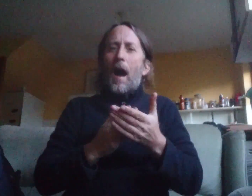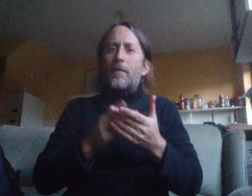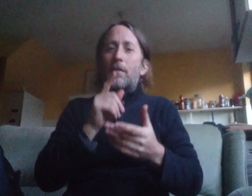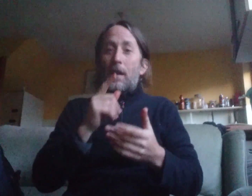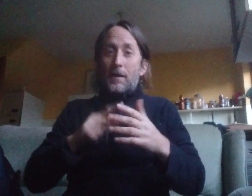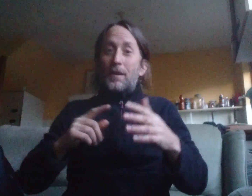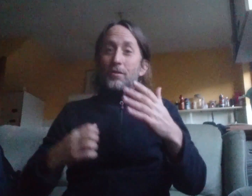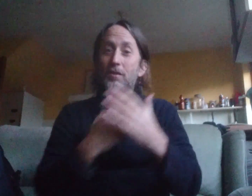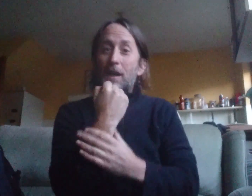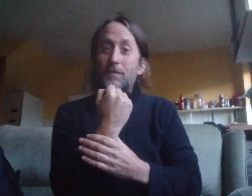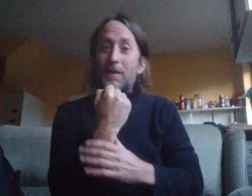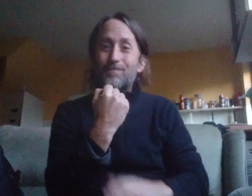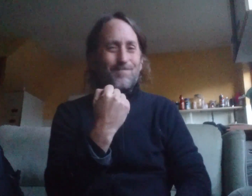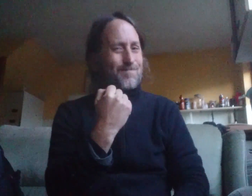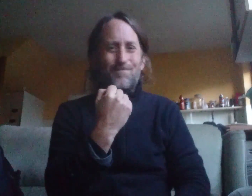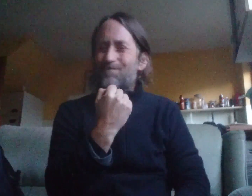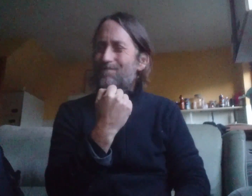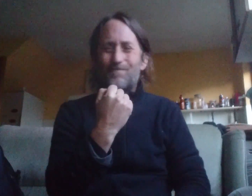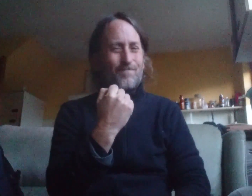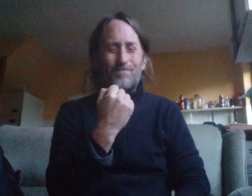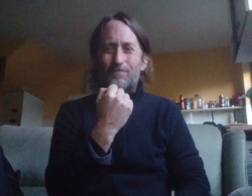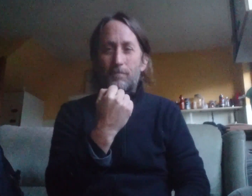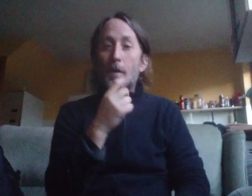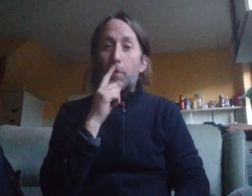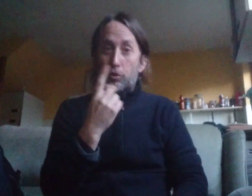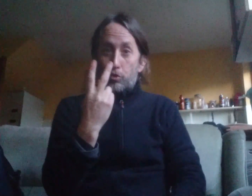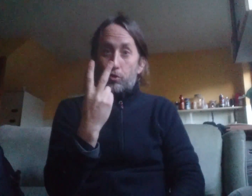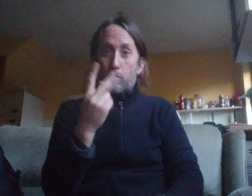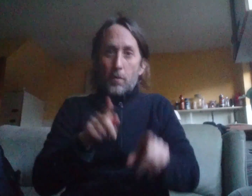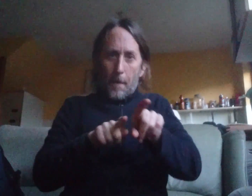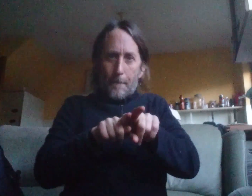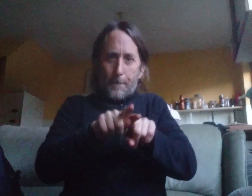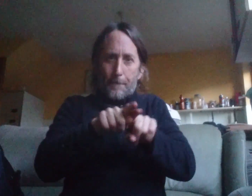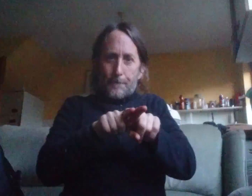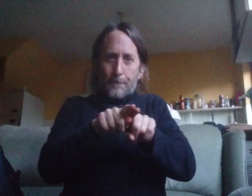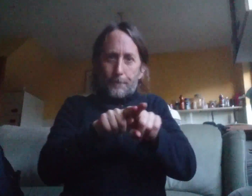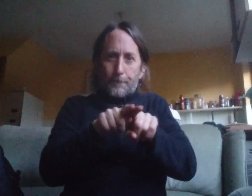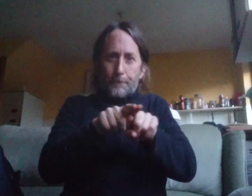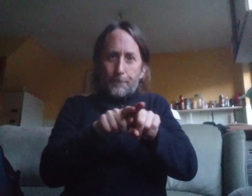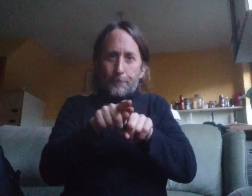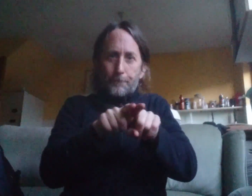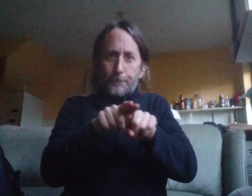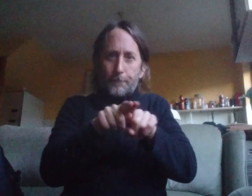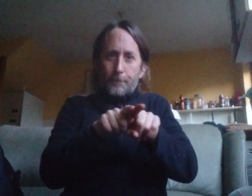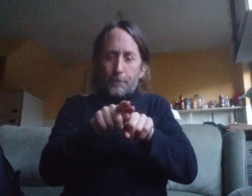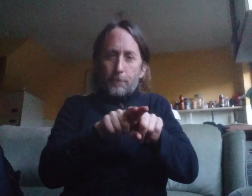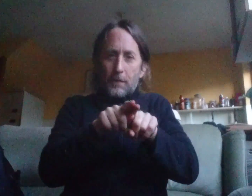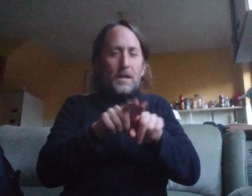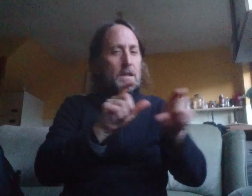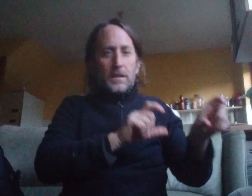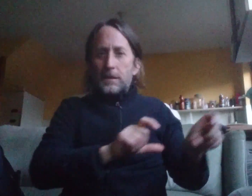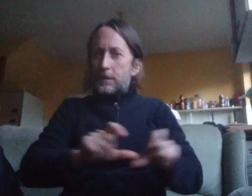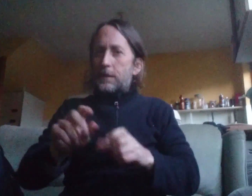ineffective. Reciprocating action remains the mechanical principle for electric knives manufactured